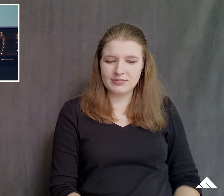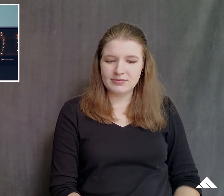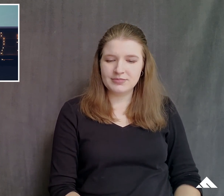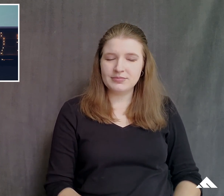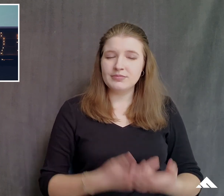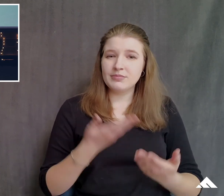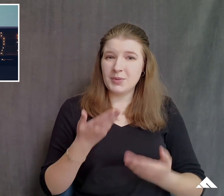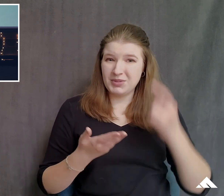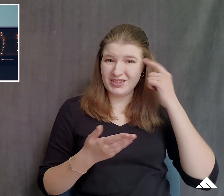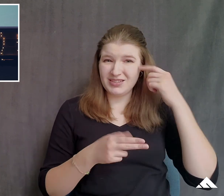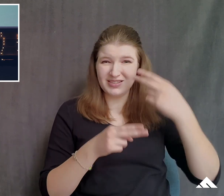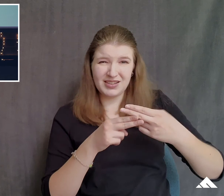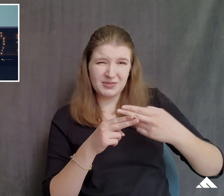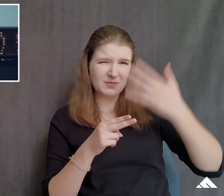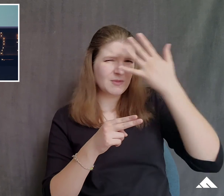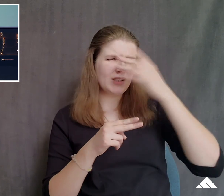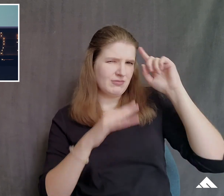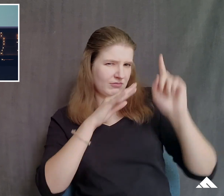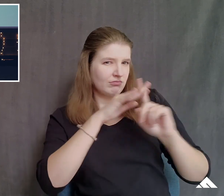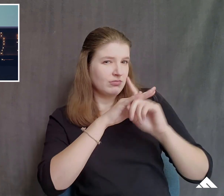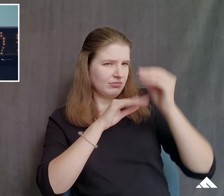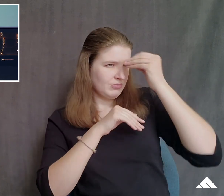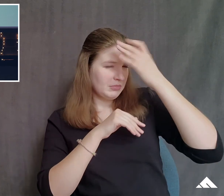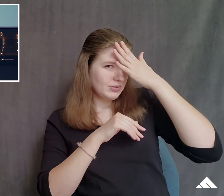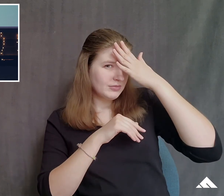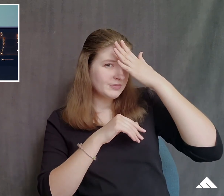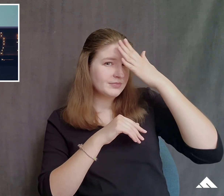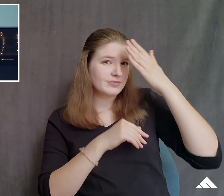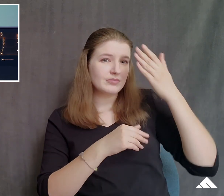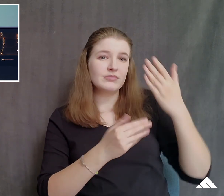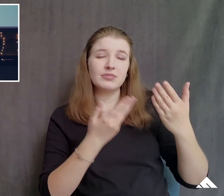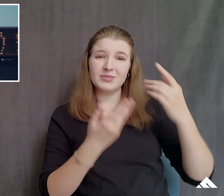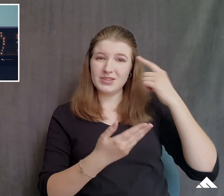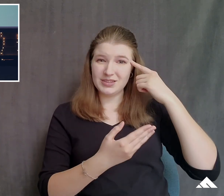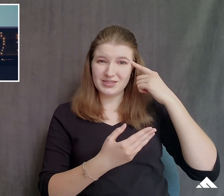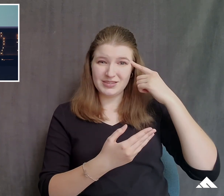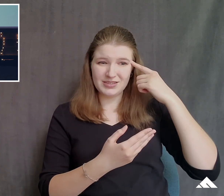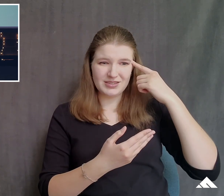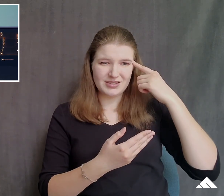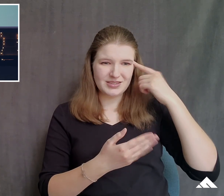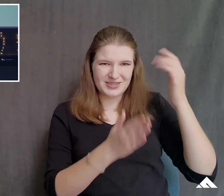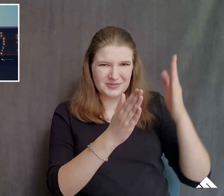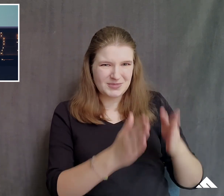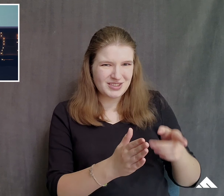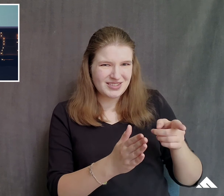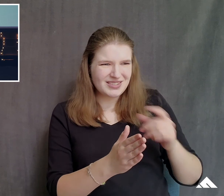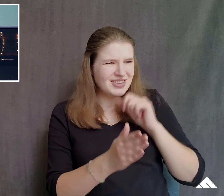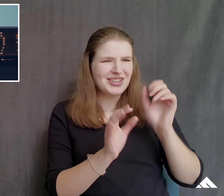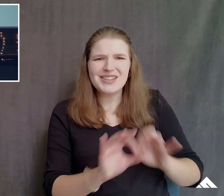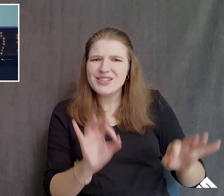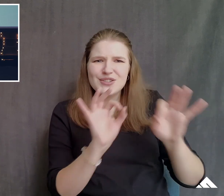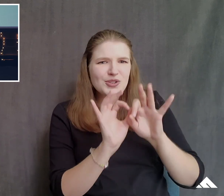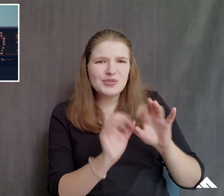You might be thinking that the name or the face that God's bringing to you this morning is, you might be thinking, but this person doesn't deserve